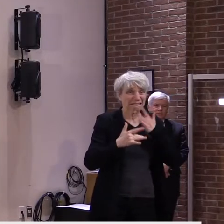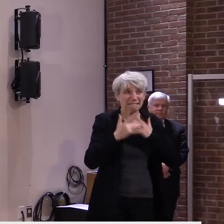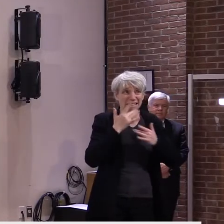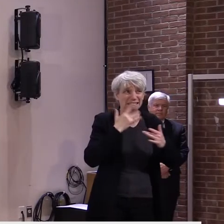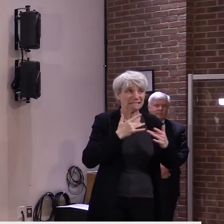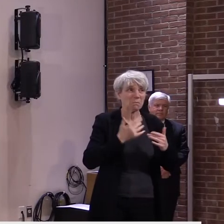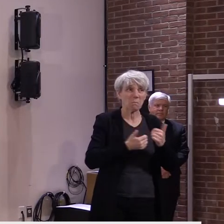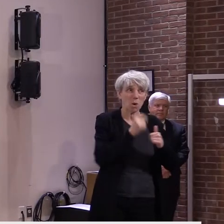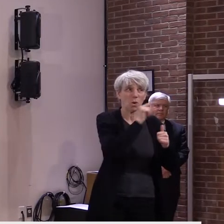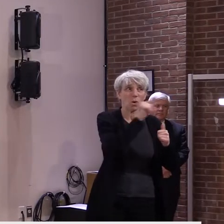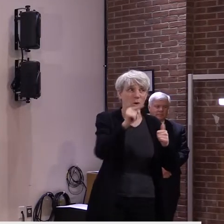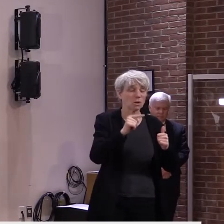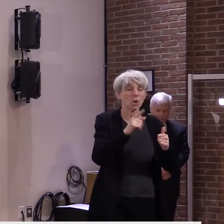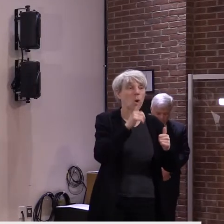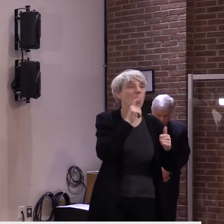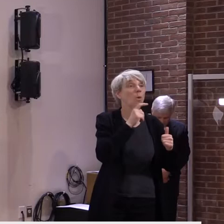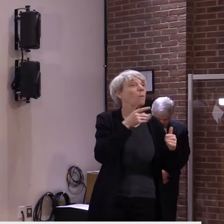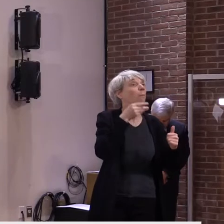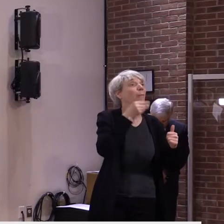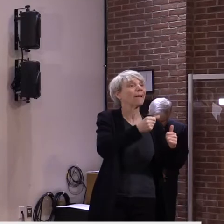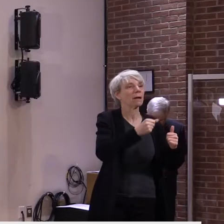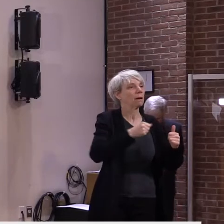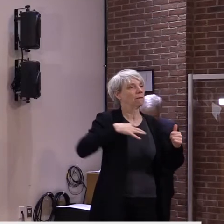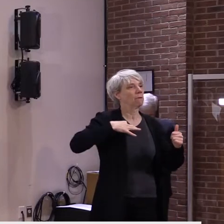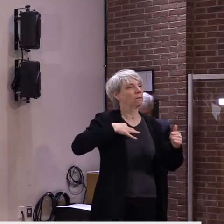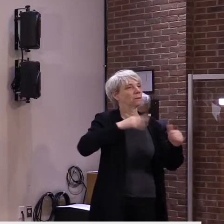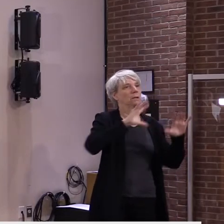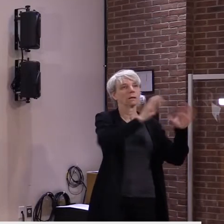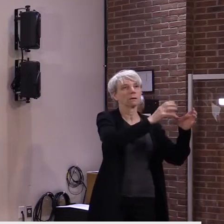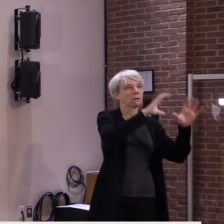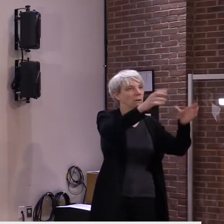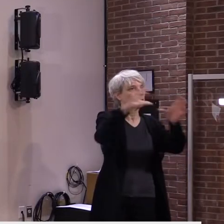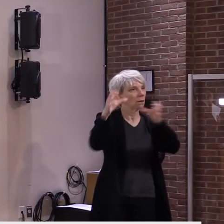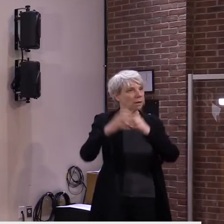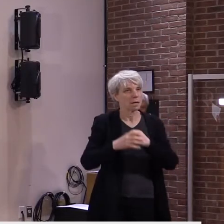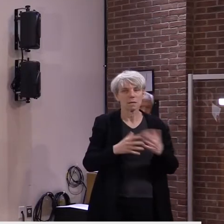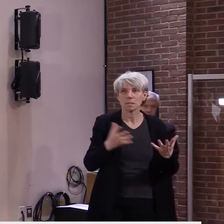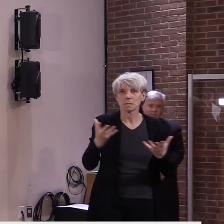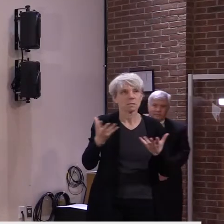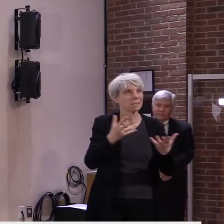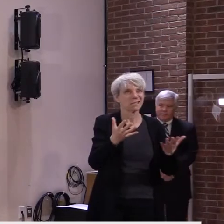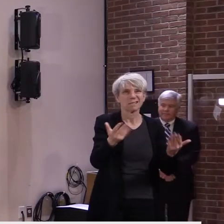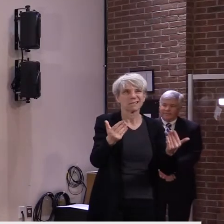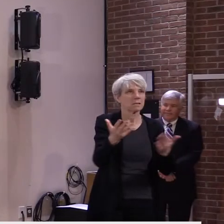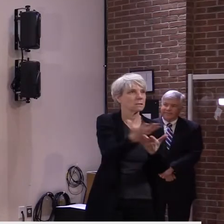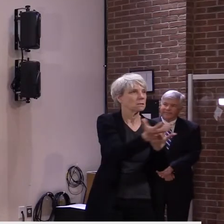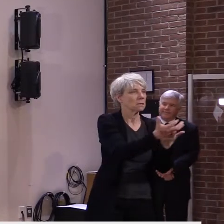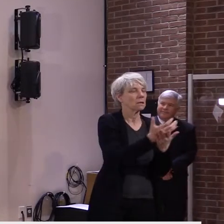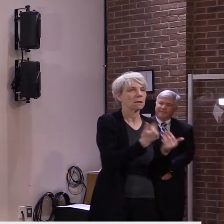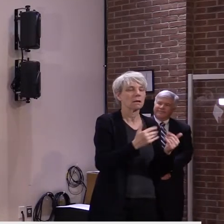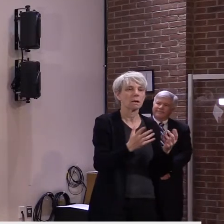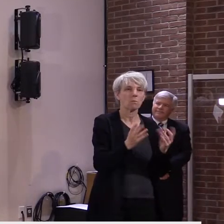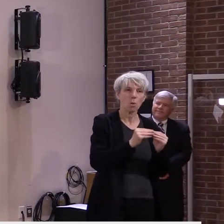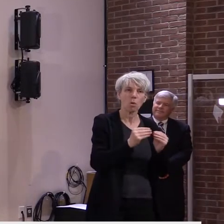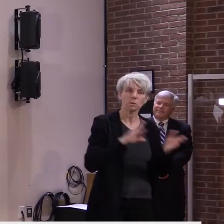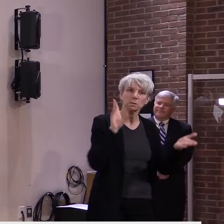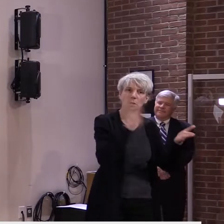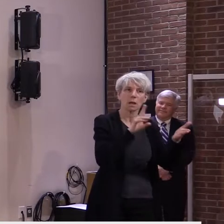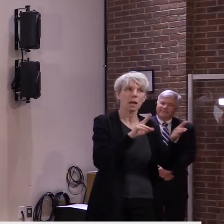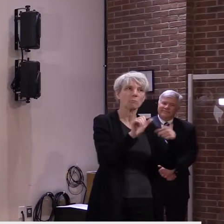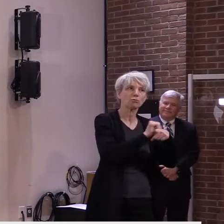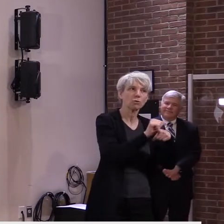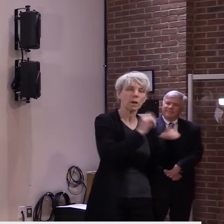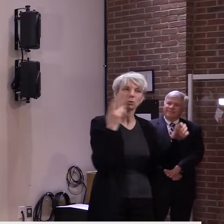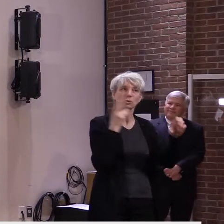volunteer agencies in the state. Is, along with getting that vaccine, it's probably a good time if you can